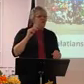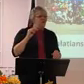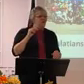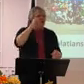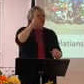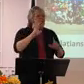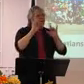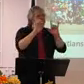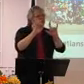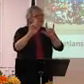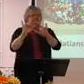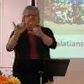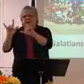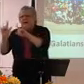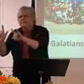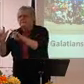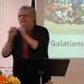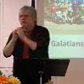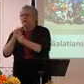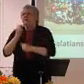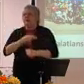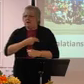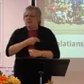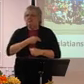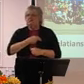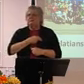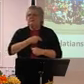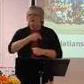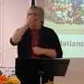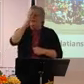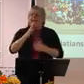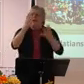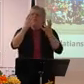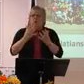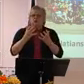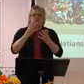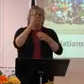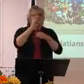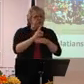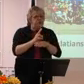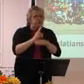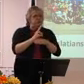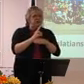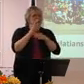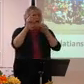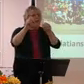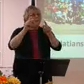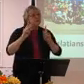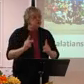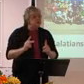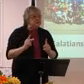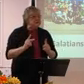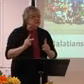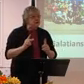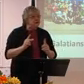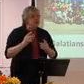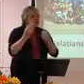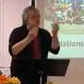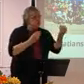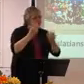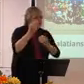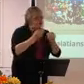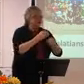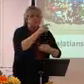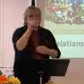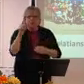He loves us. He's with us. God wants to take and use this as an opportunity to minister to